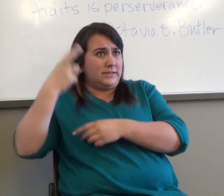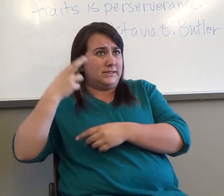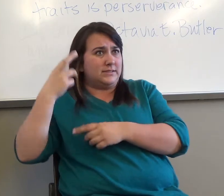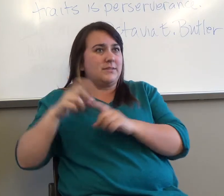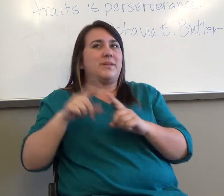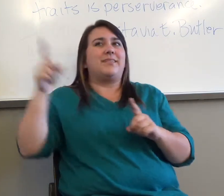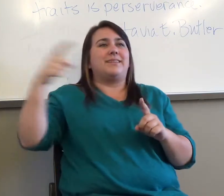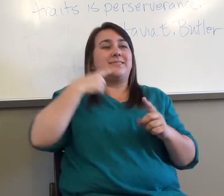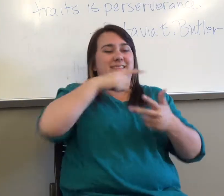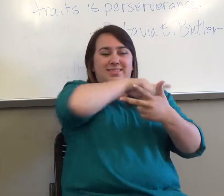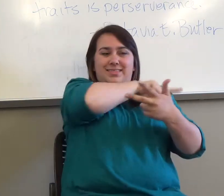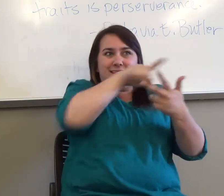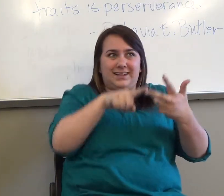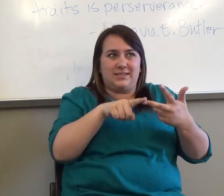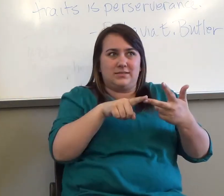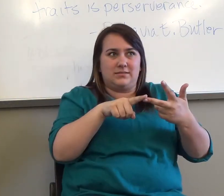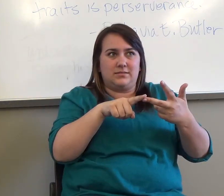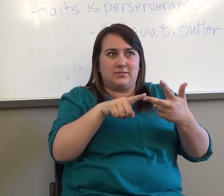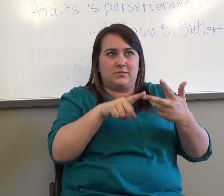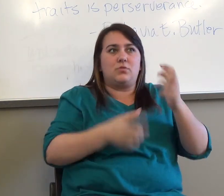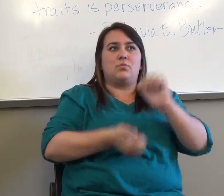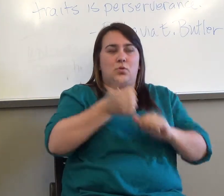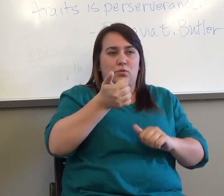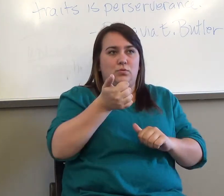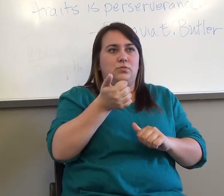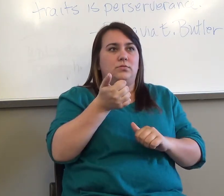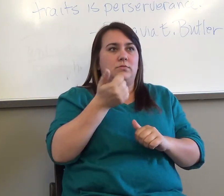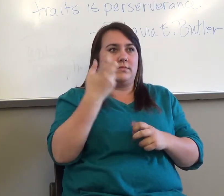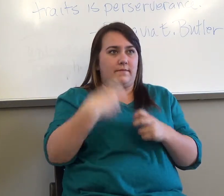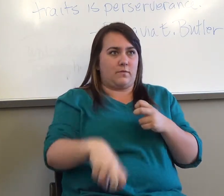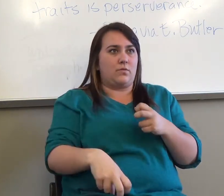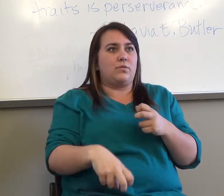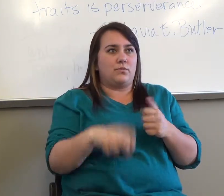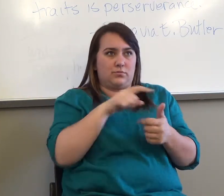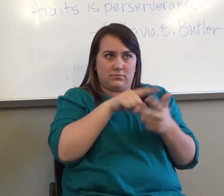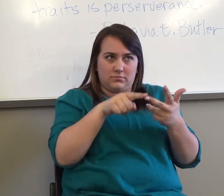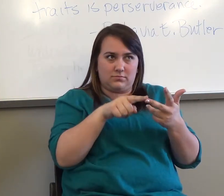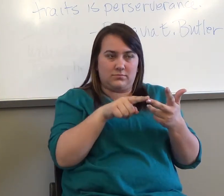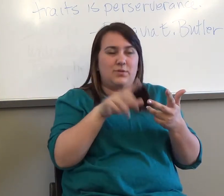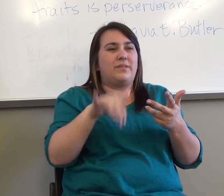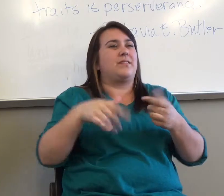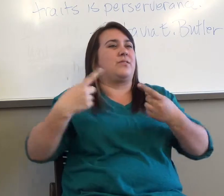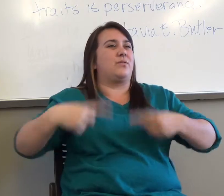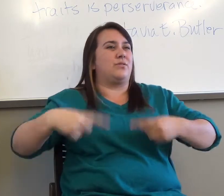these three things make it difficult to have